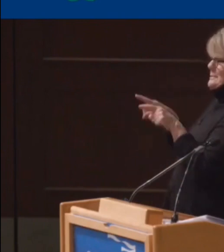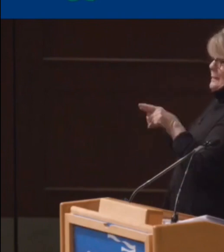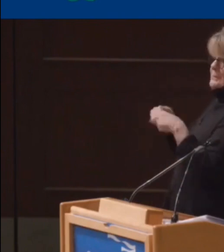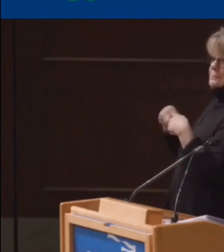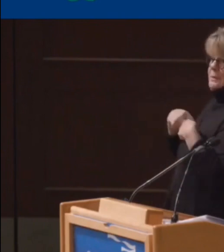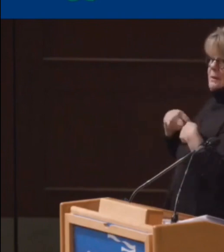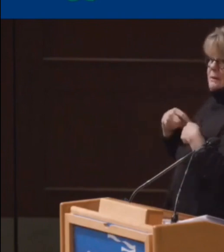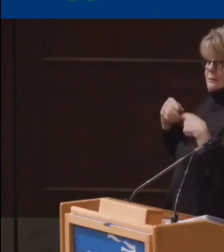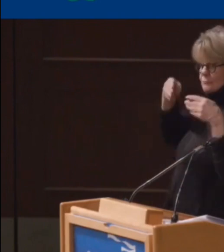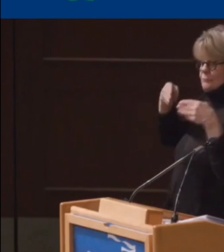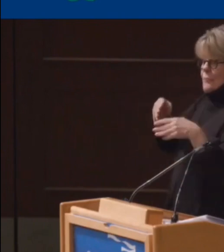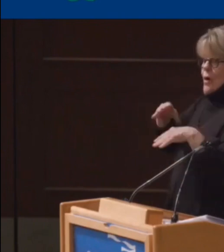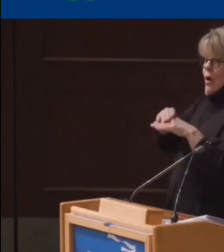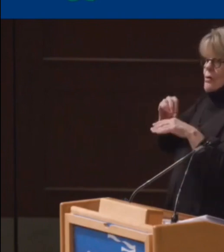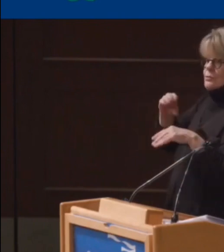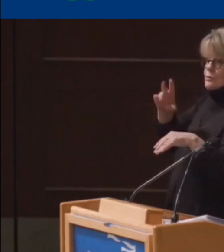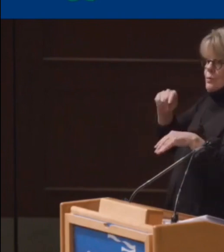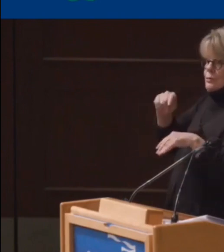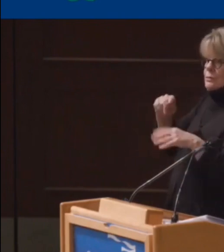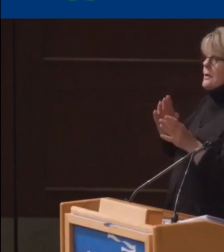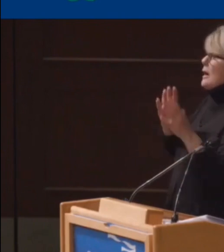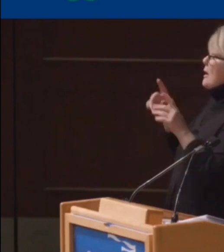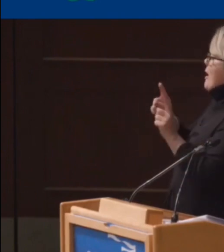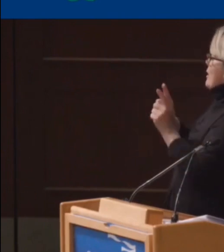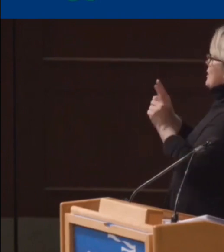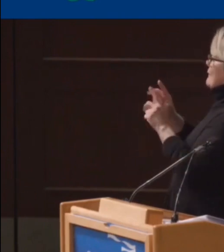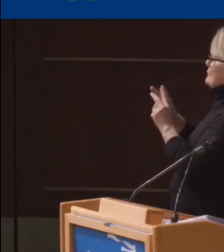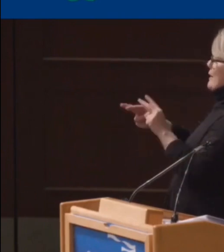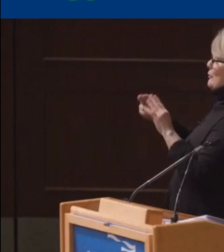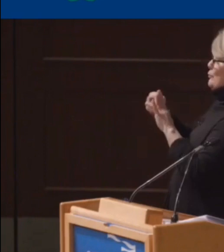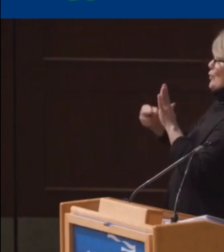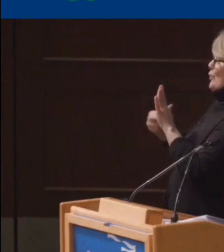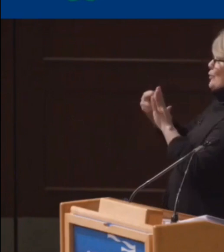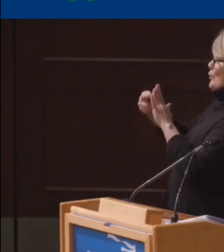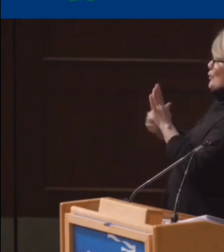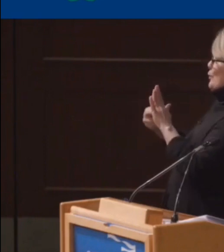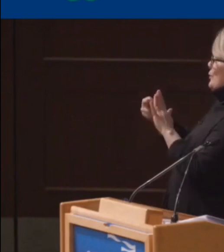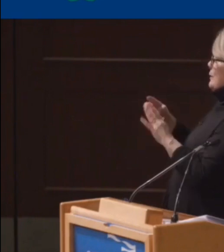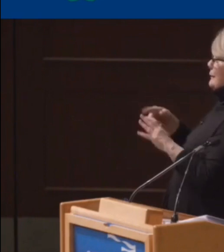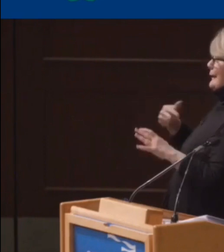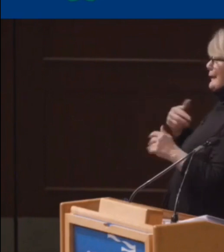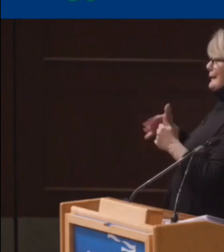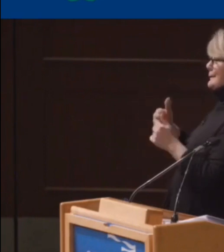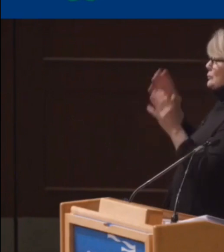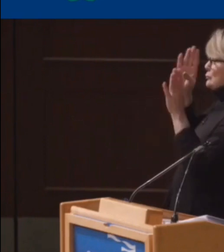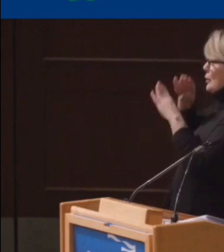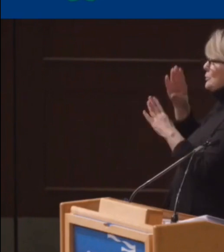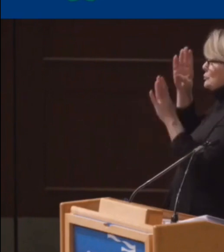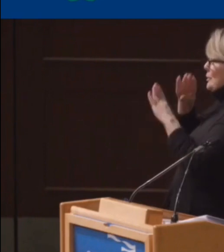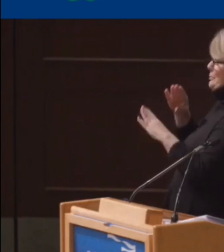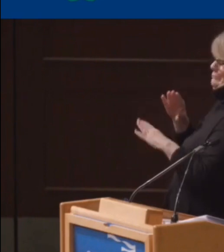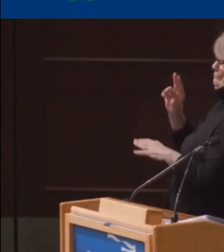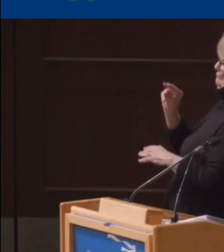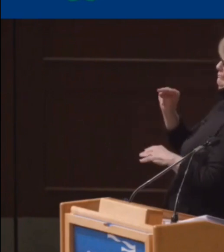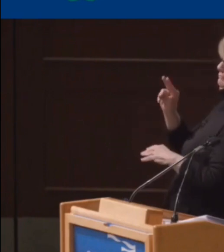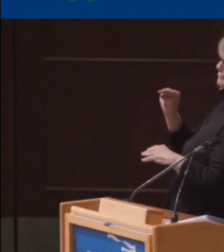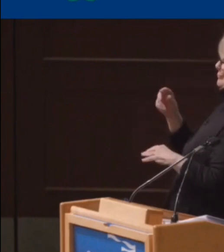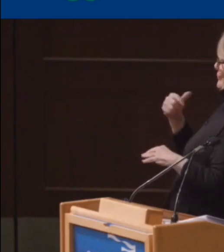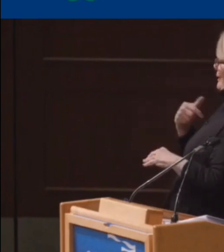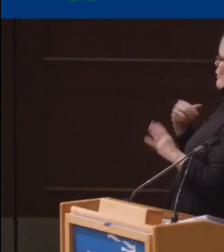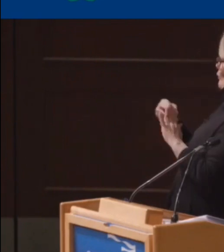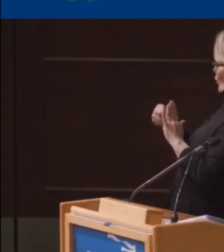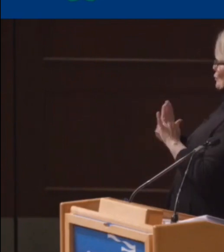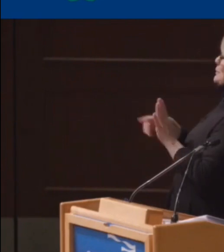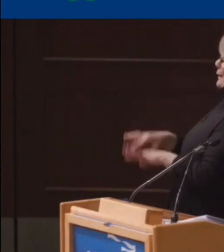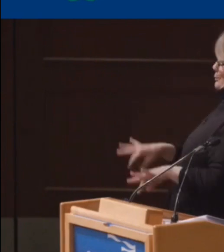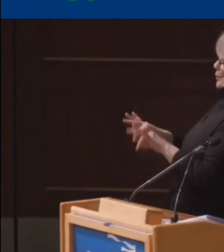sports. I'm also rules governed, so I'm not the kind of kid that gets in trouble or gets my friends in trouble either. These